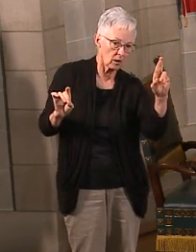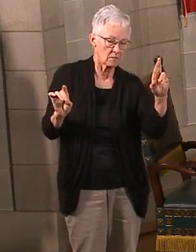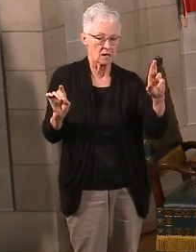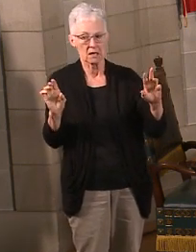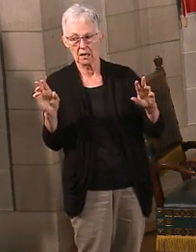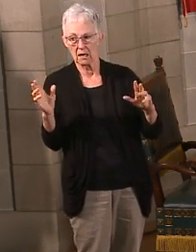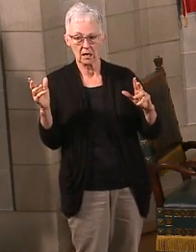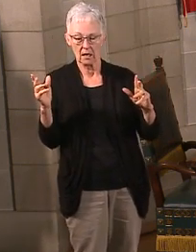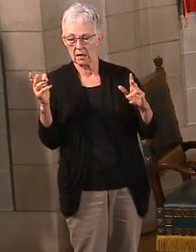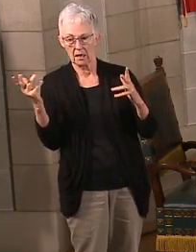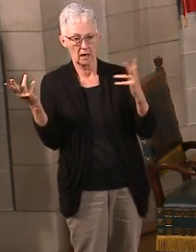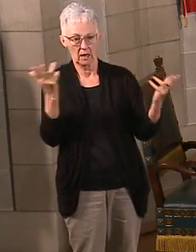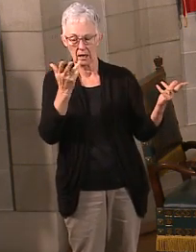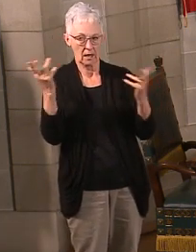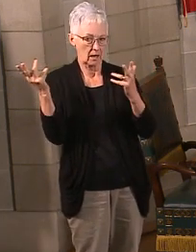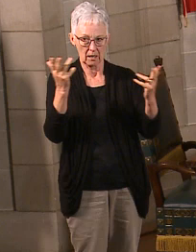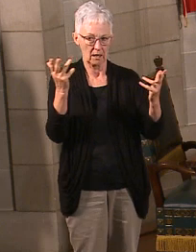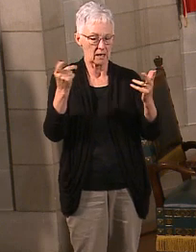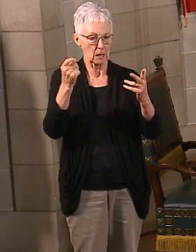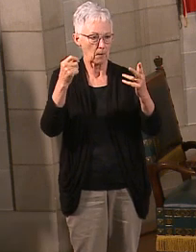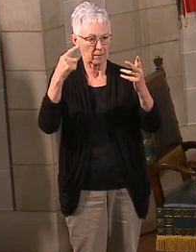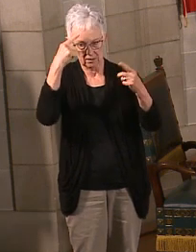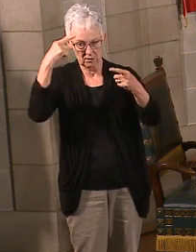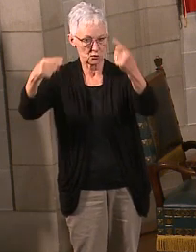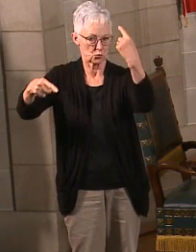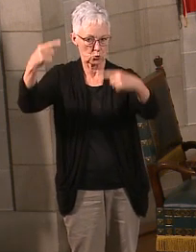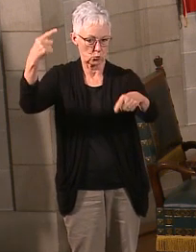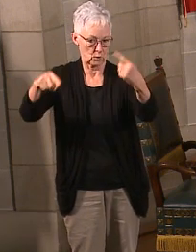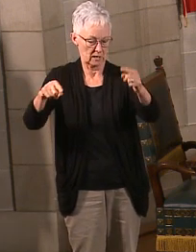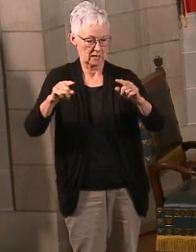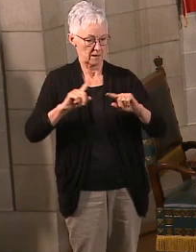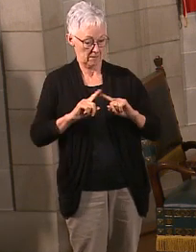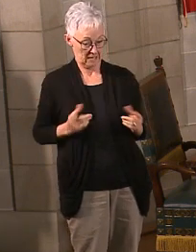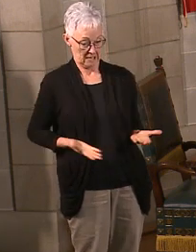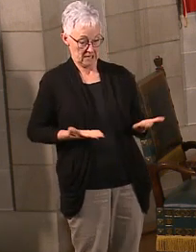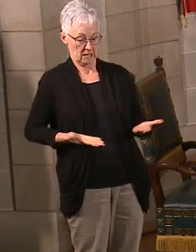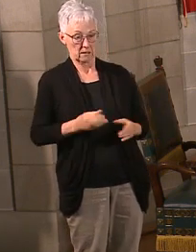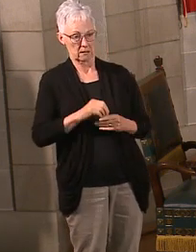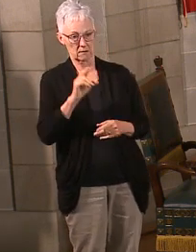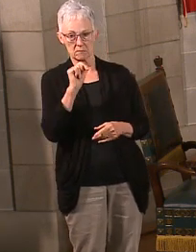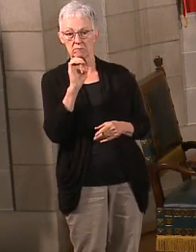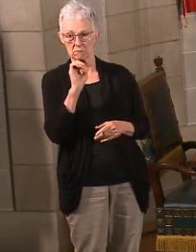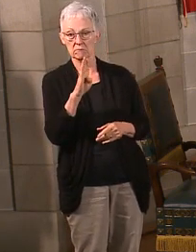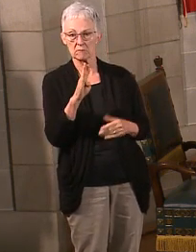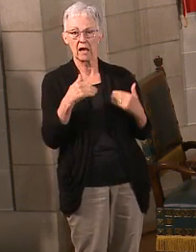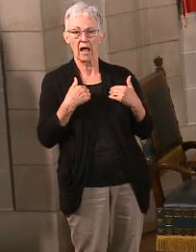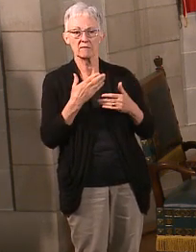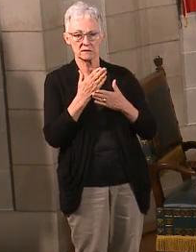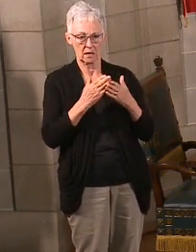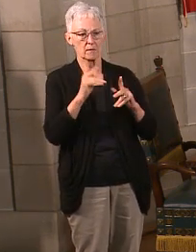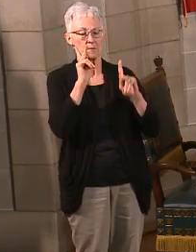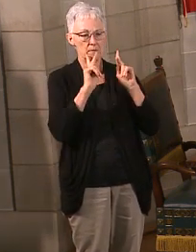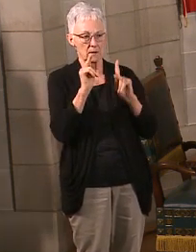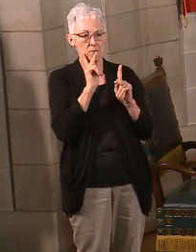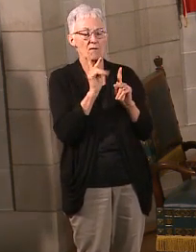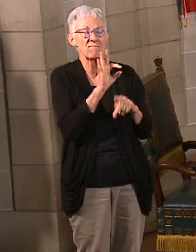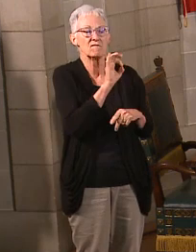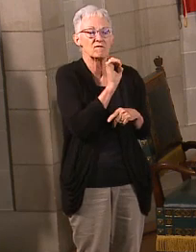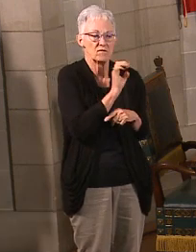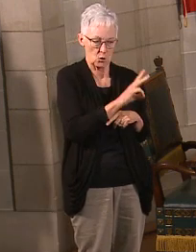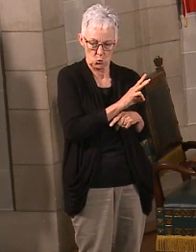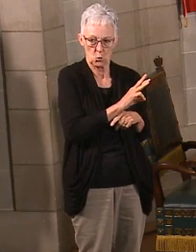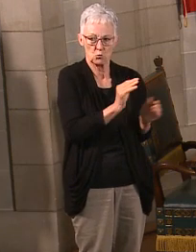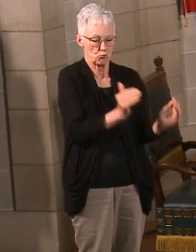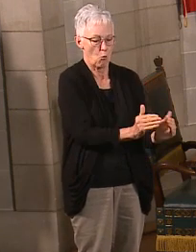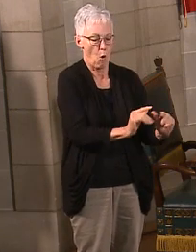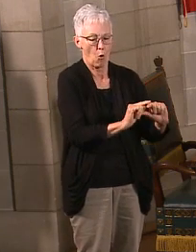pushing to release inmates early. This is something that has been going on for years here in the state, that a small minority of people have been pushing to